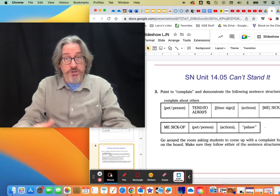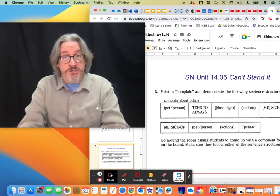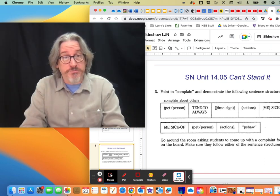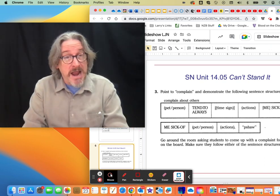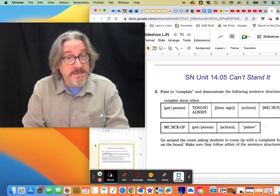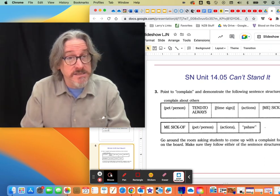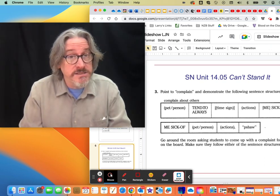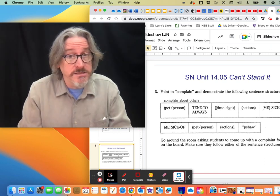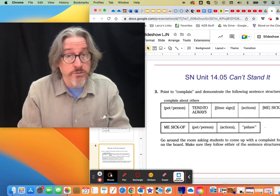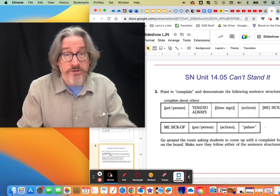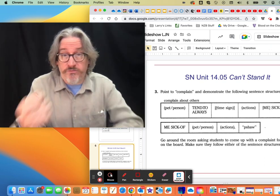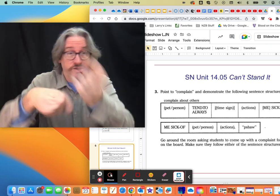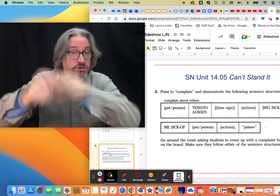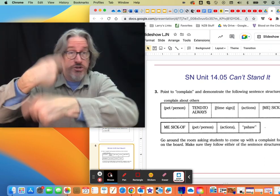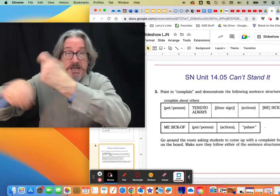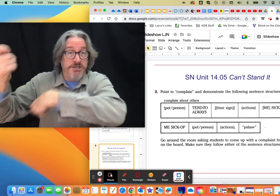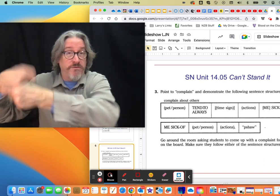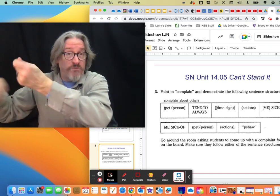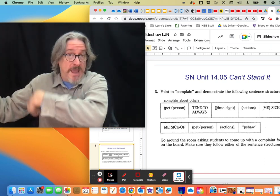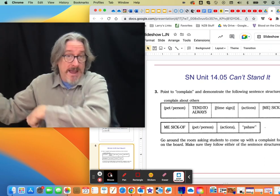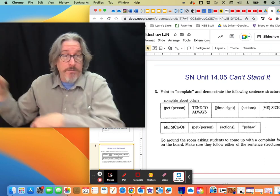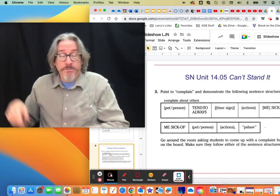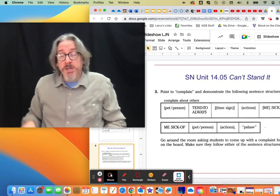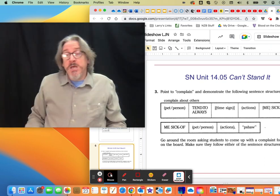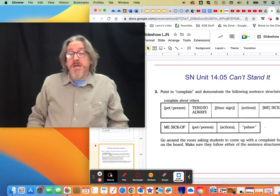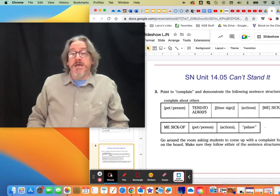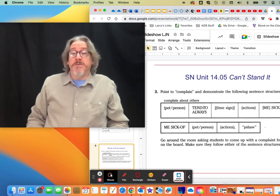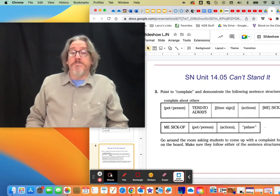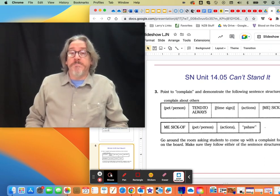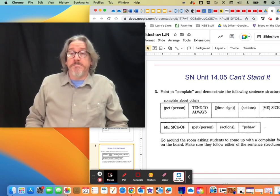sentence. They're good to practice with just change out vocab.